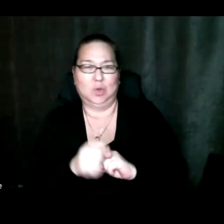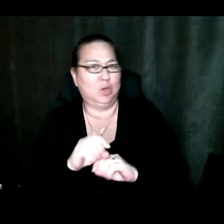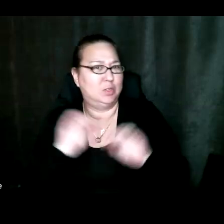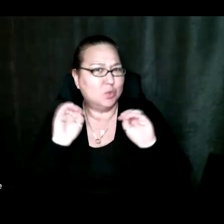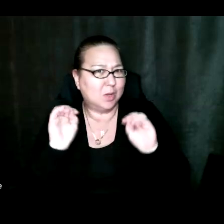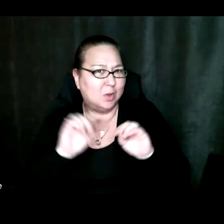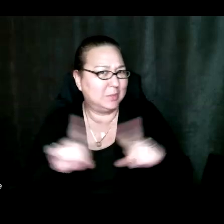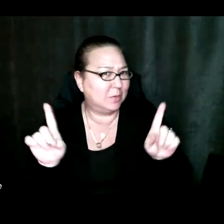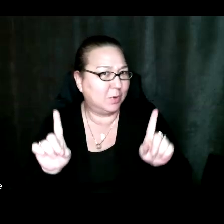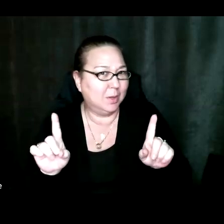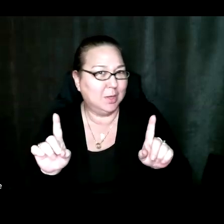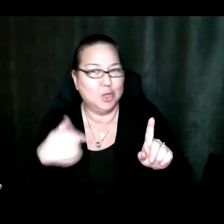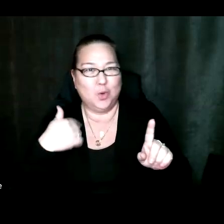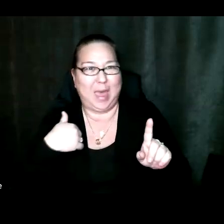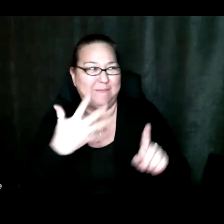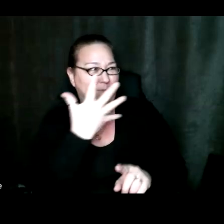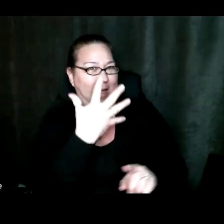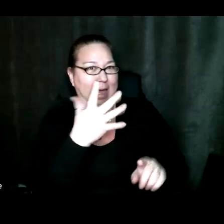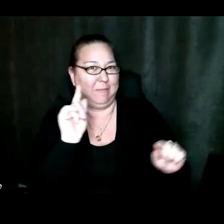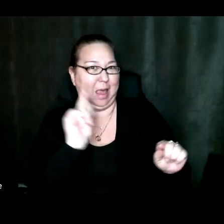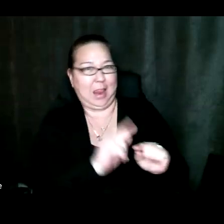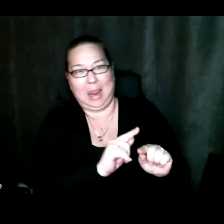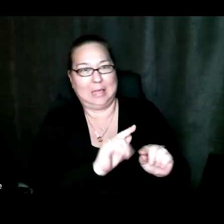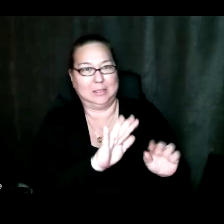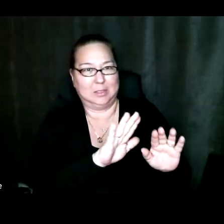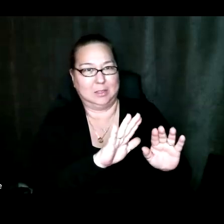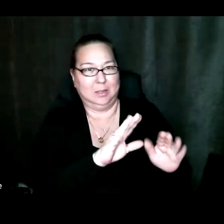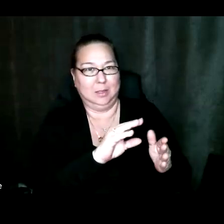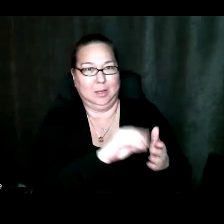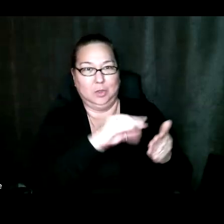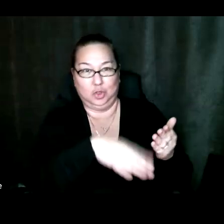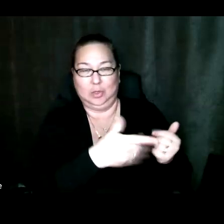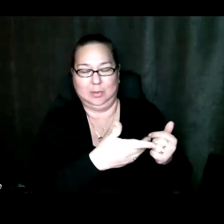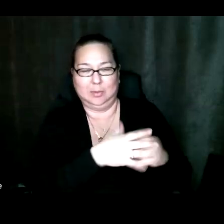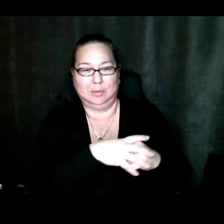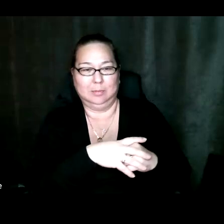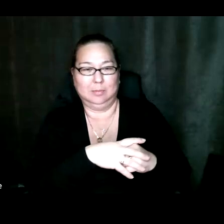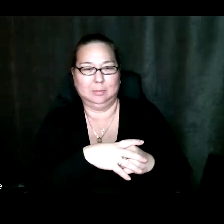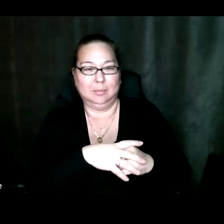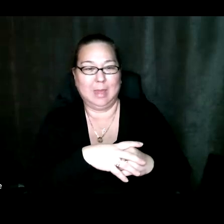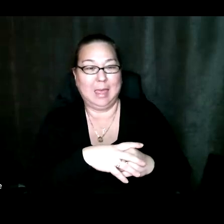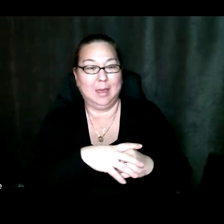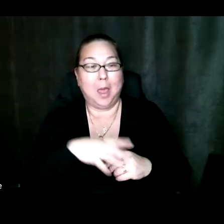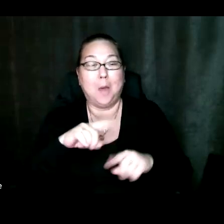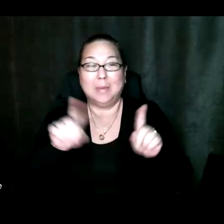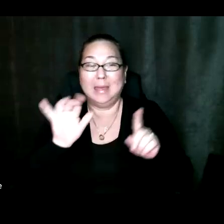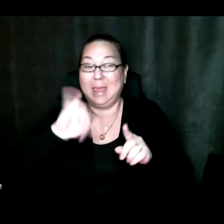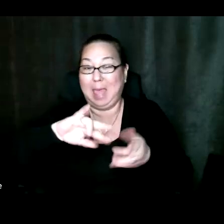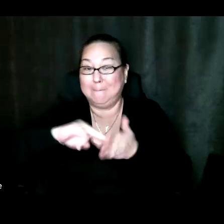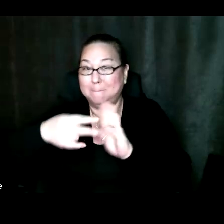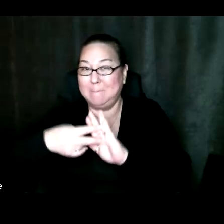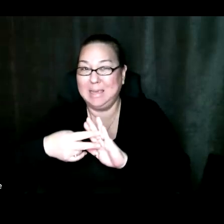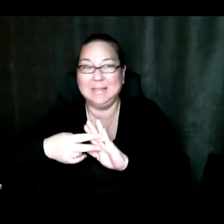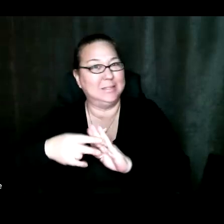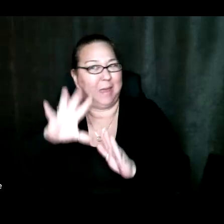going to operate with 5 fewer kids. But in a weighted student funding world, that could be a $50,000 budget cut for your school.